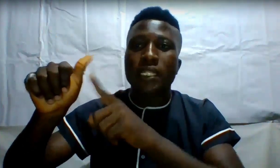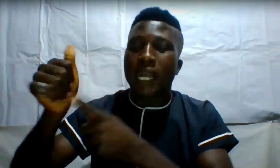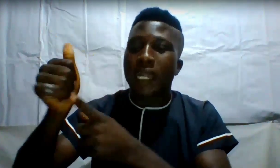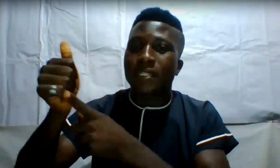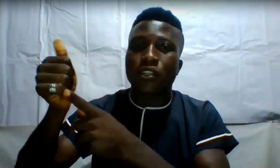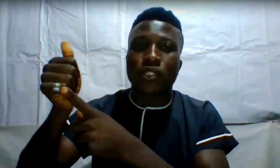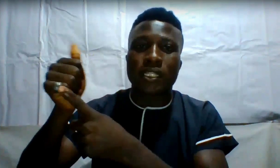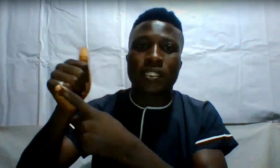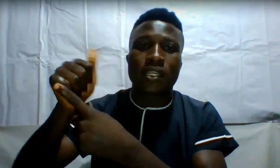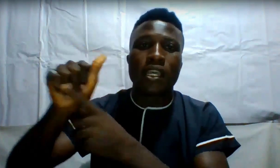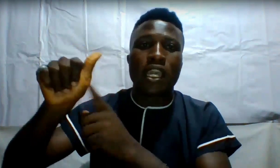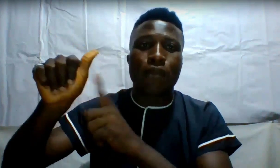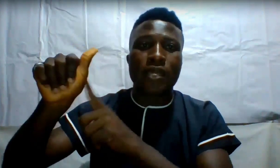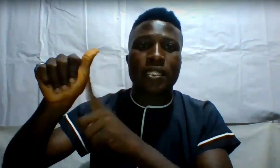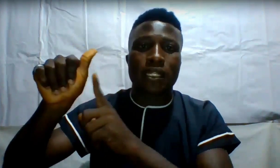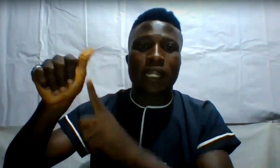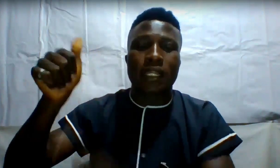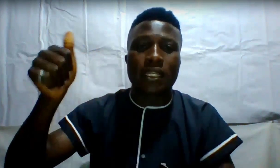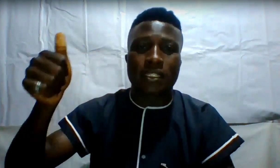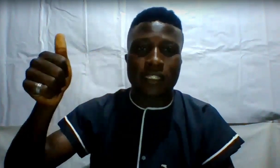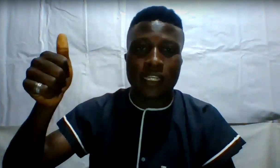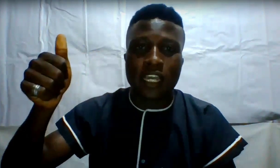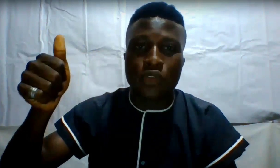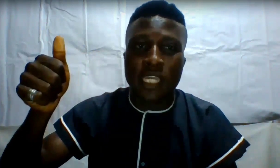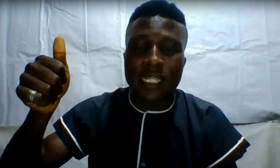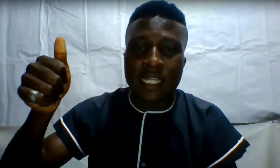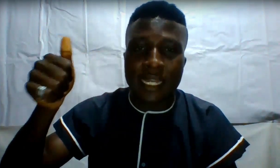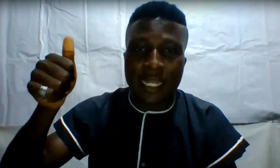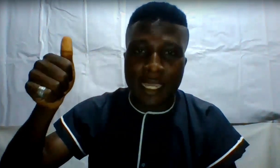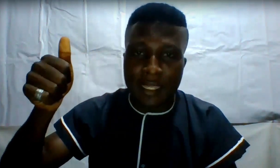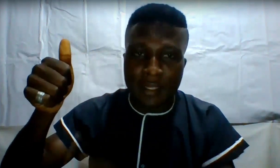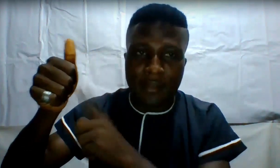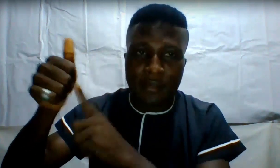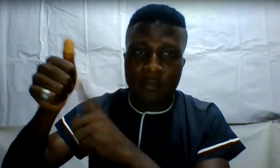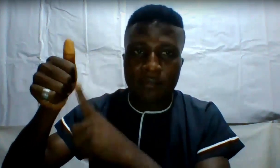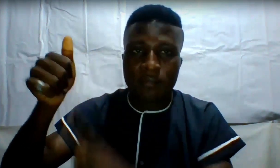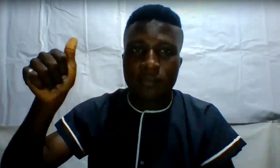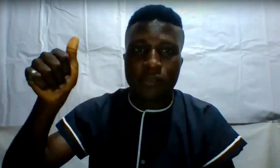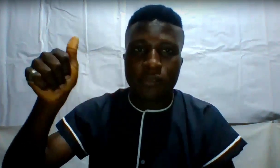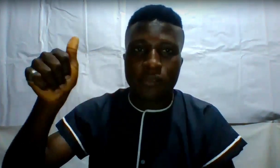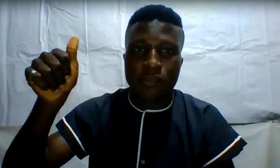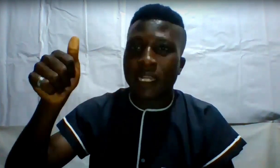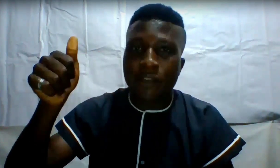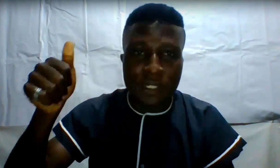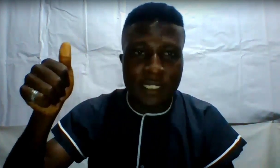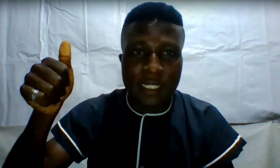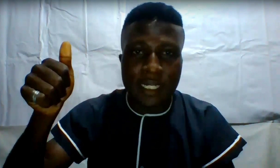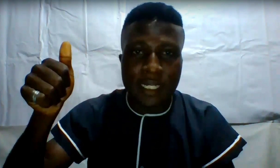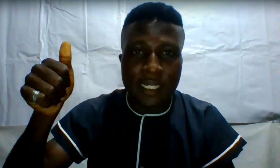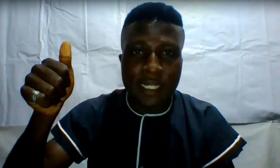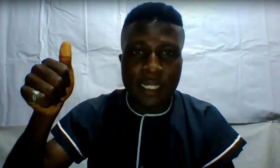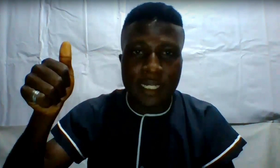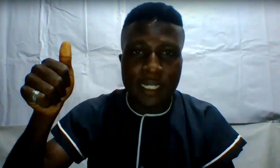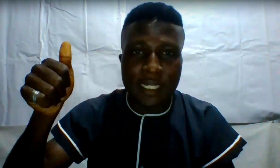it a bit like this, and you get an A. Right? Can everyone see this? So we have